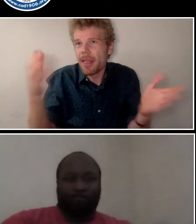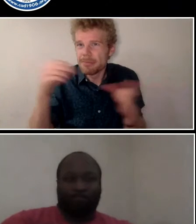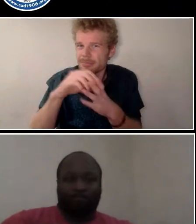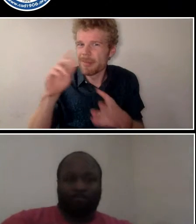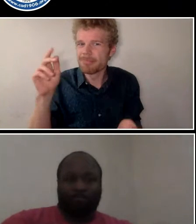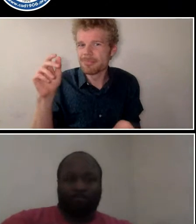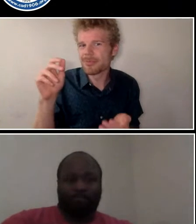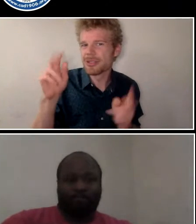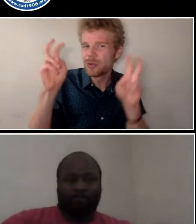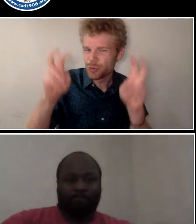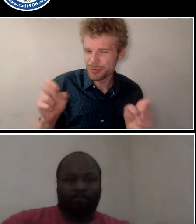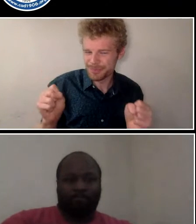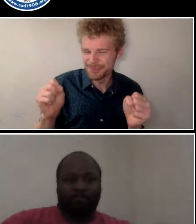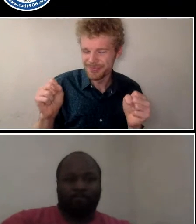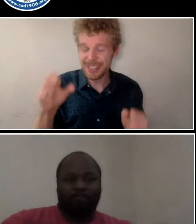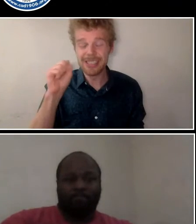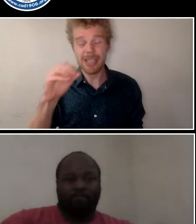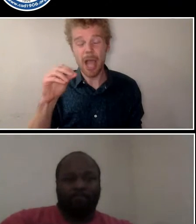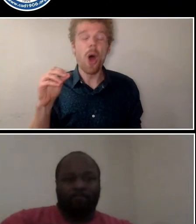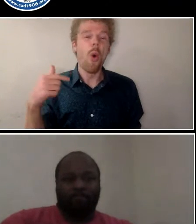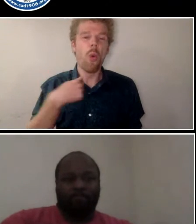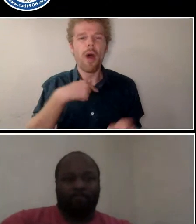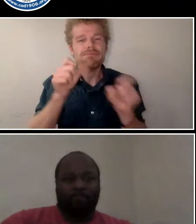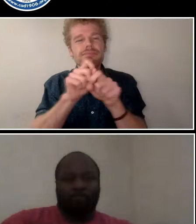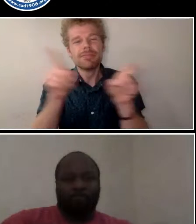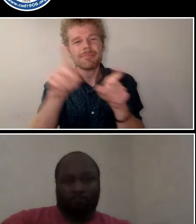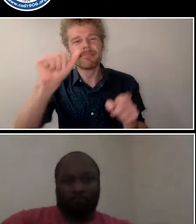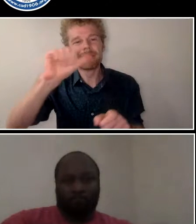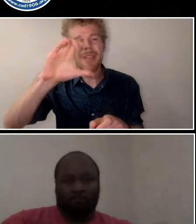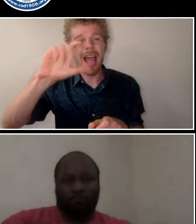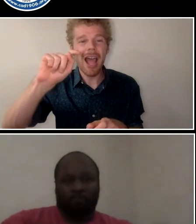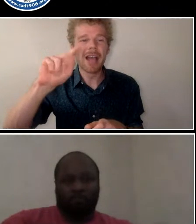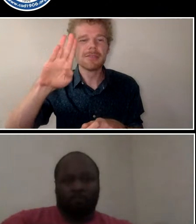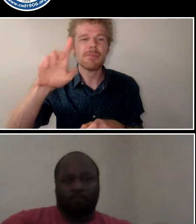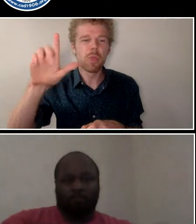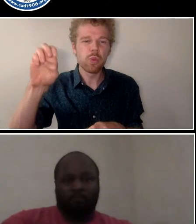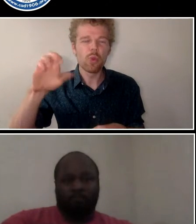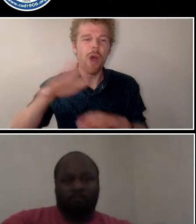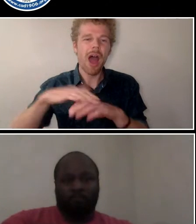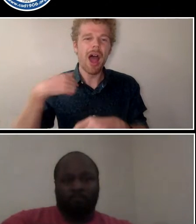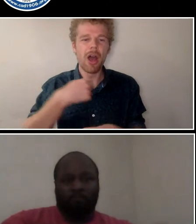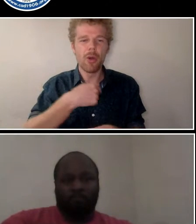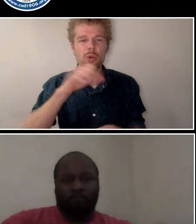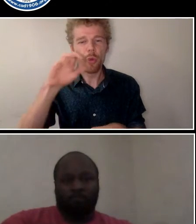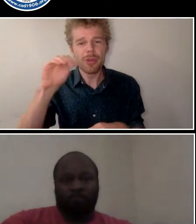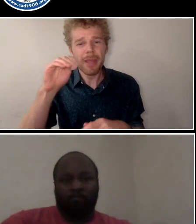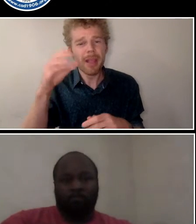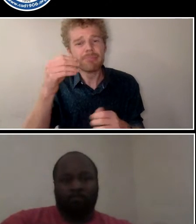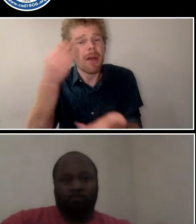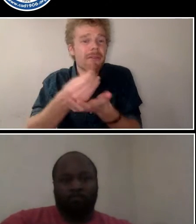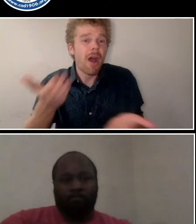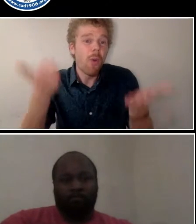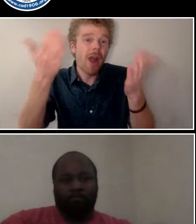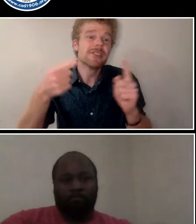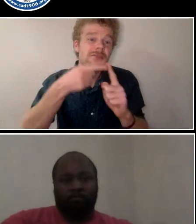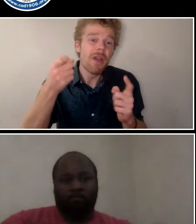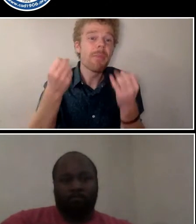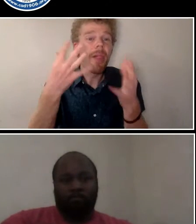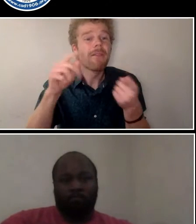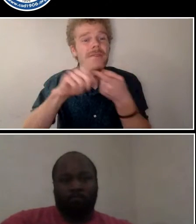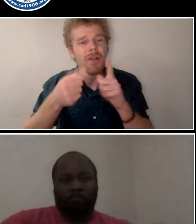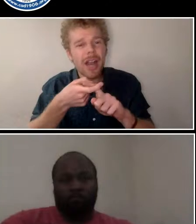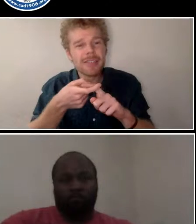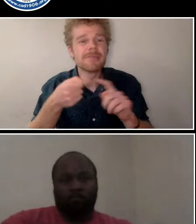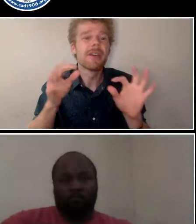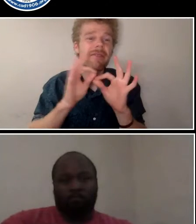whatever it is that you believe in, you can see all the issues laid out on this website. There are a number of issues that people are concerned about, of course,